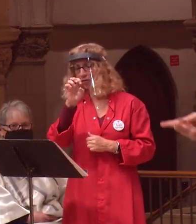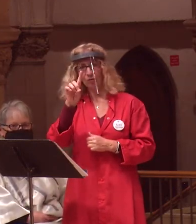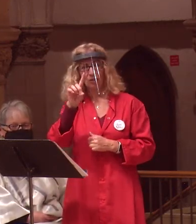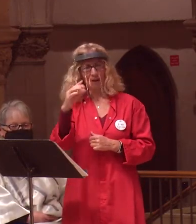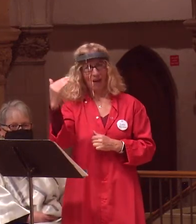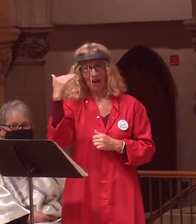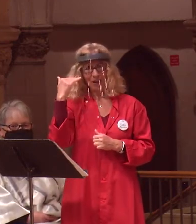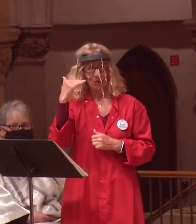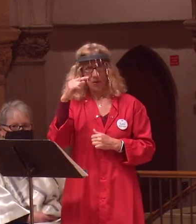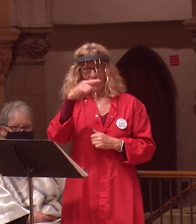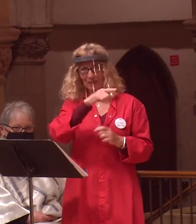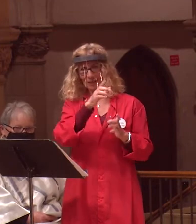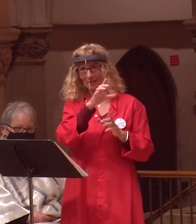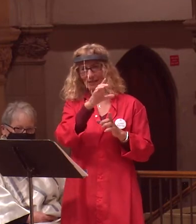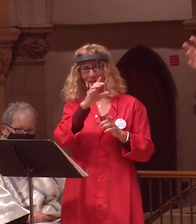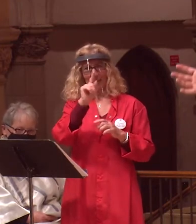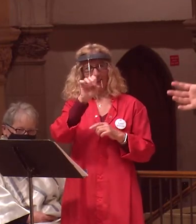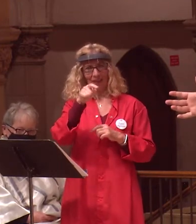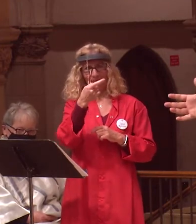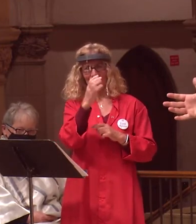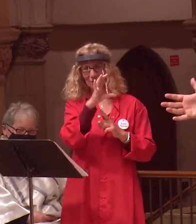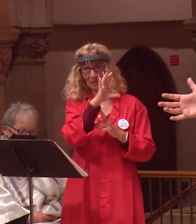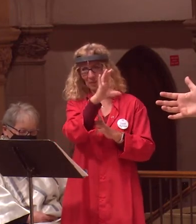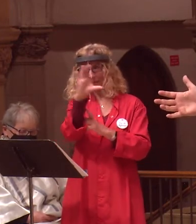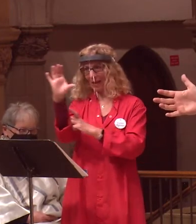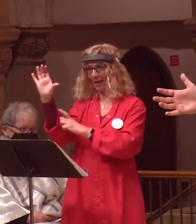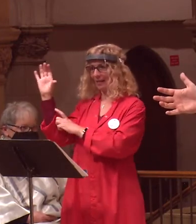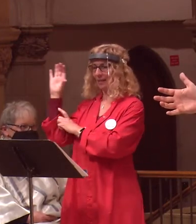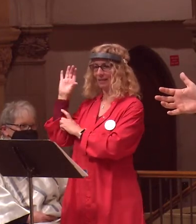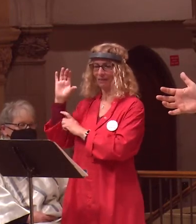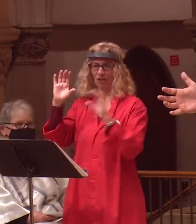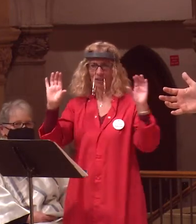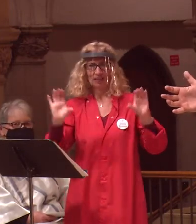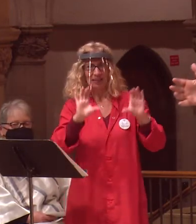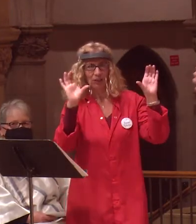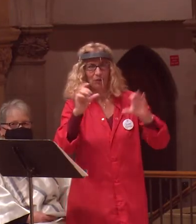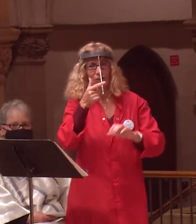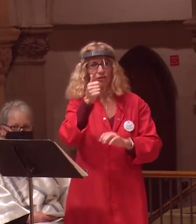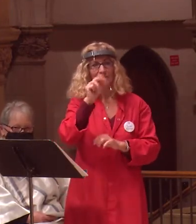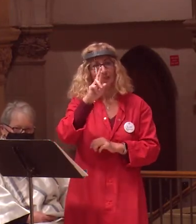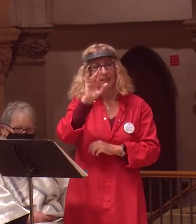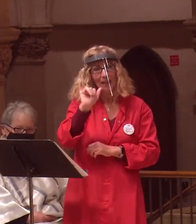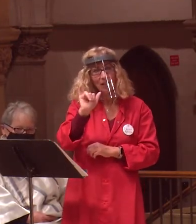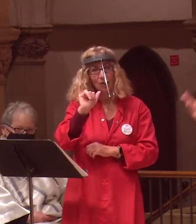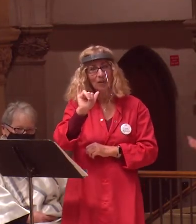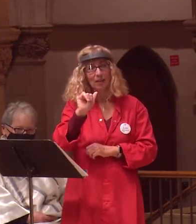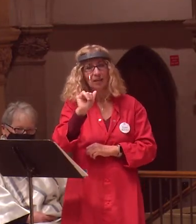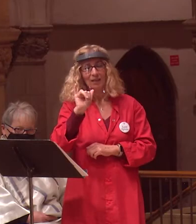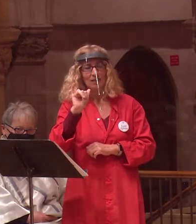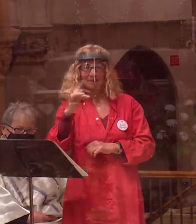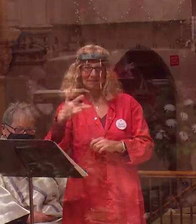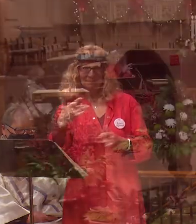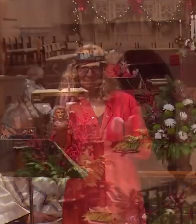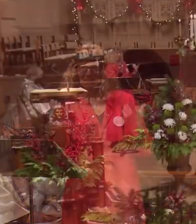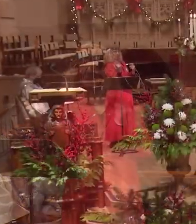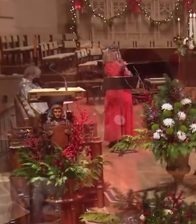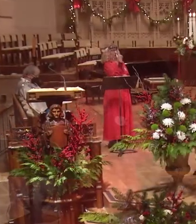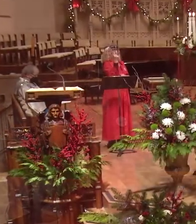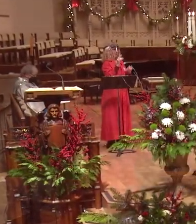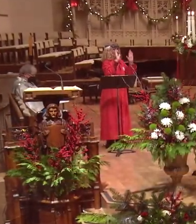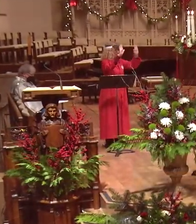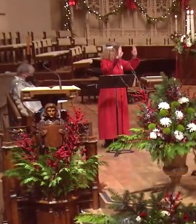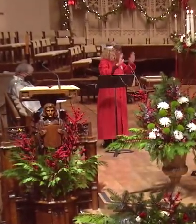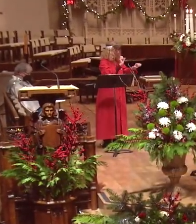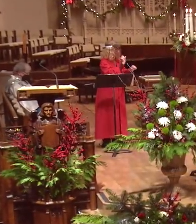is going to be panning across the decorations of this church. Gary has done his usual amazing job getting the